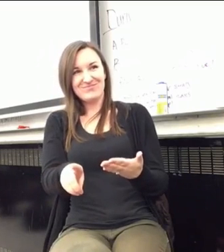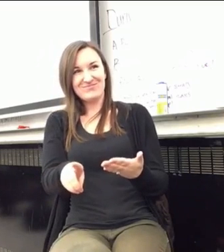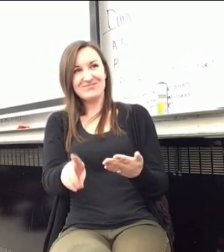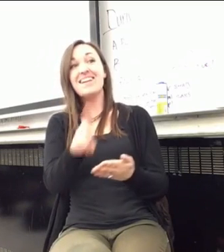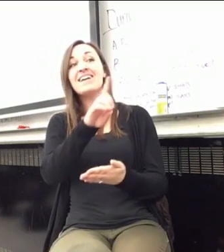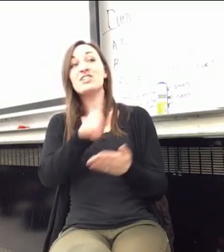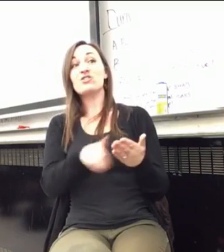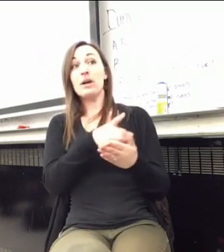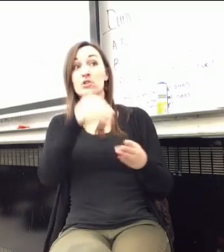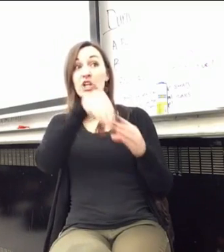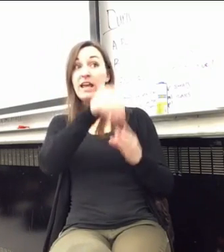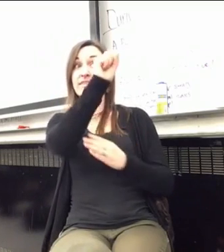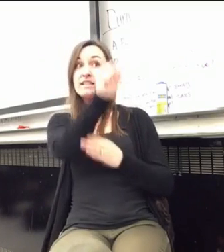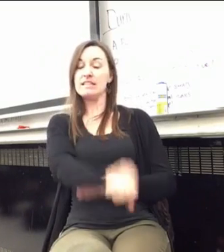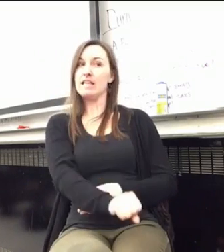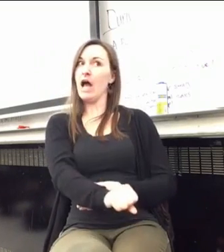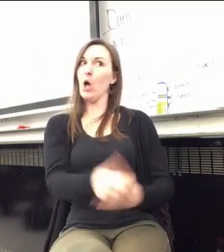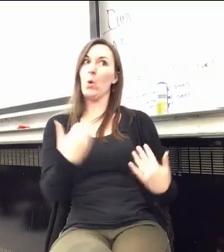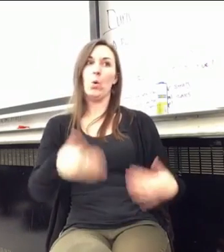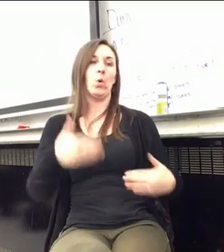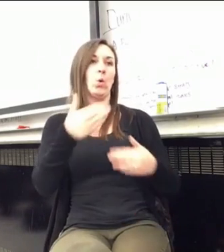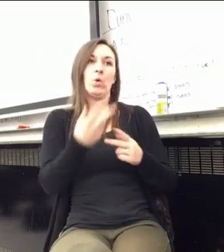in the South rises.